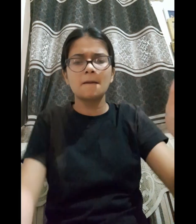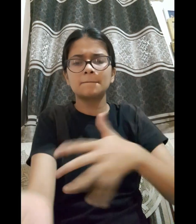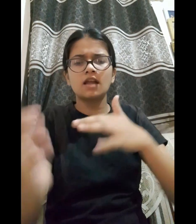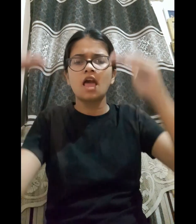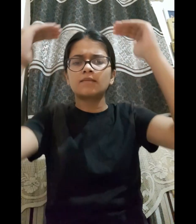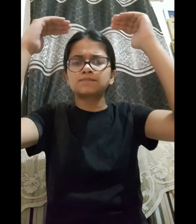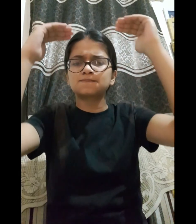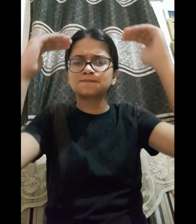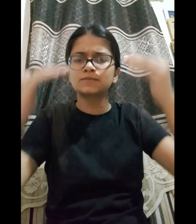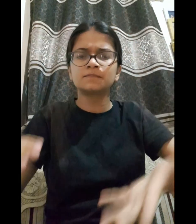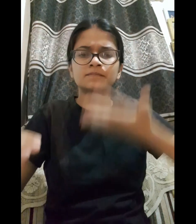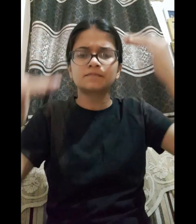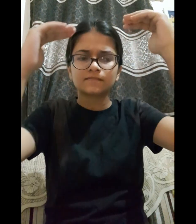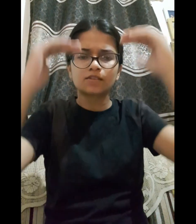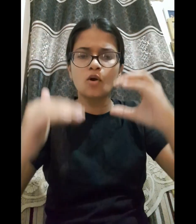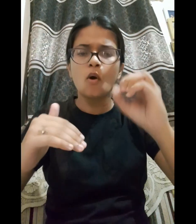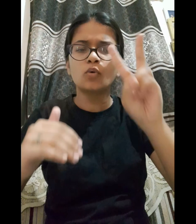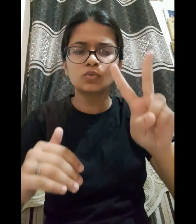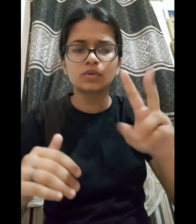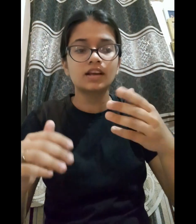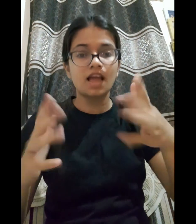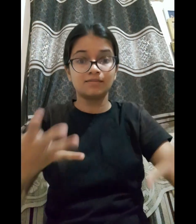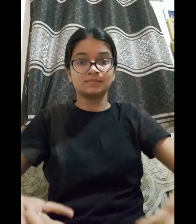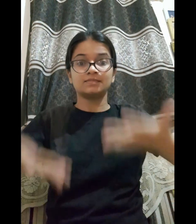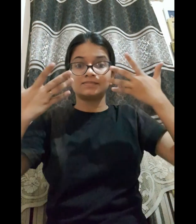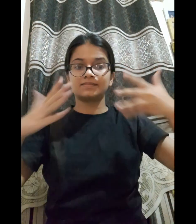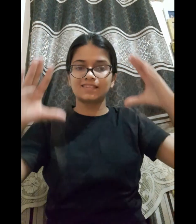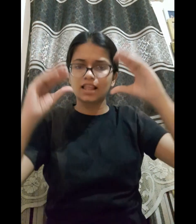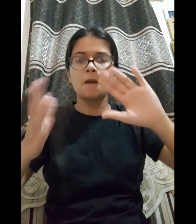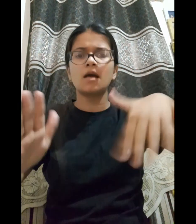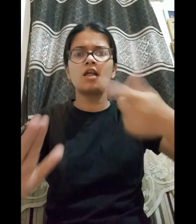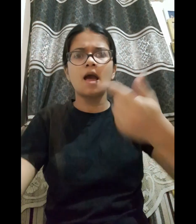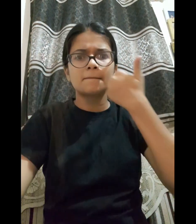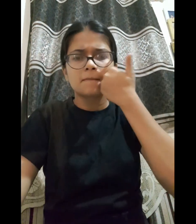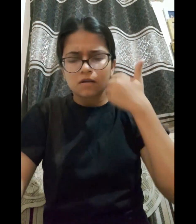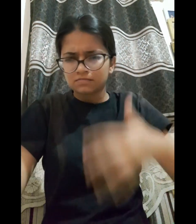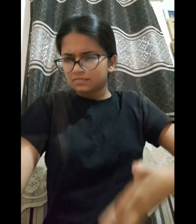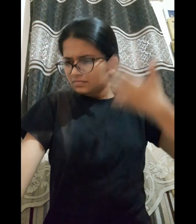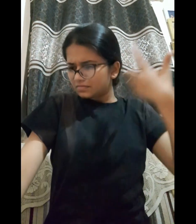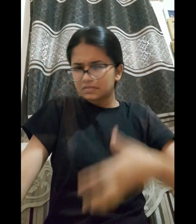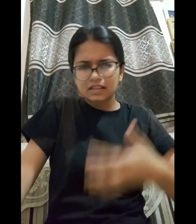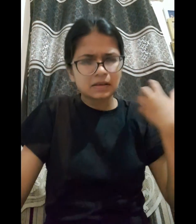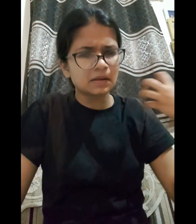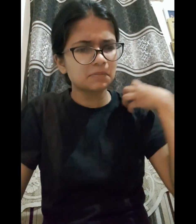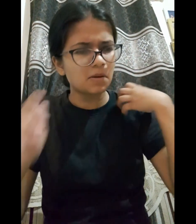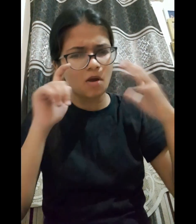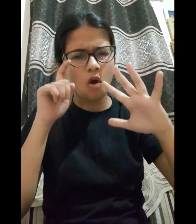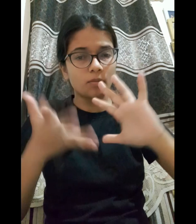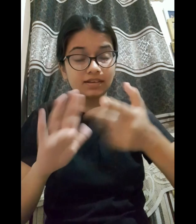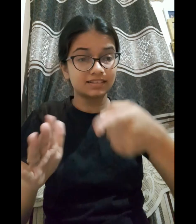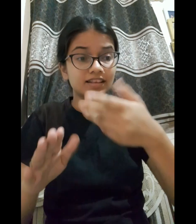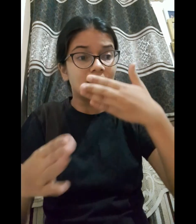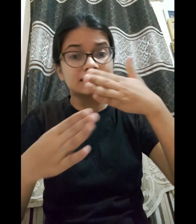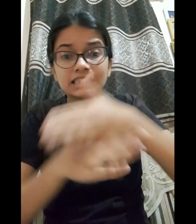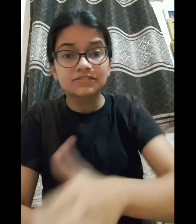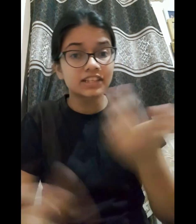going down. Till a stage comes, you become breathless and you have problem in breathing, and depending on the severity of damage to the